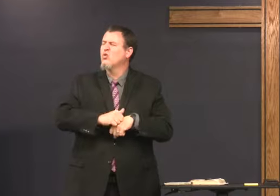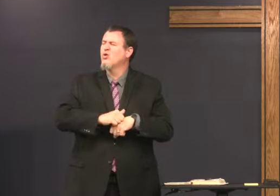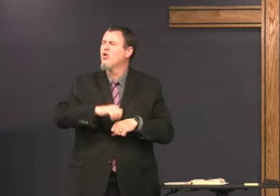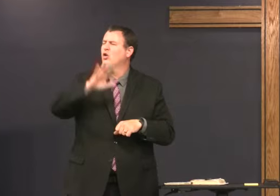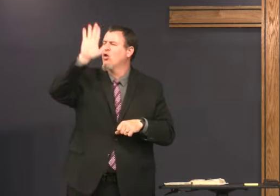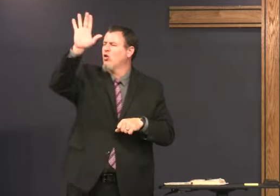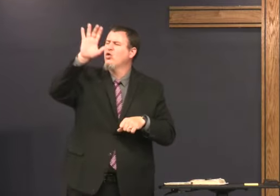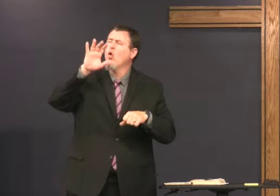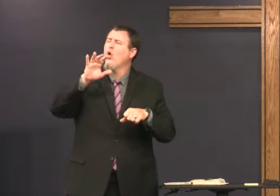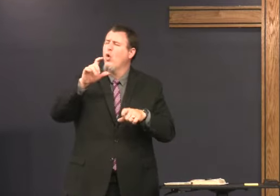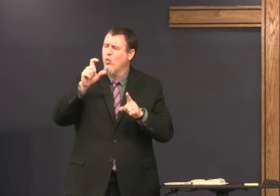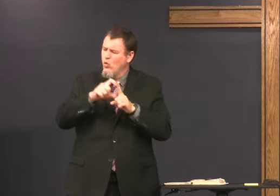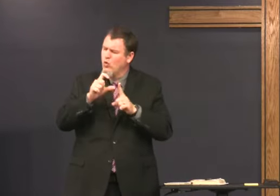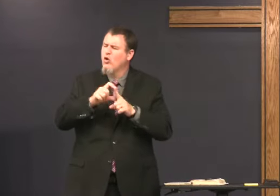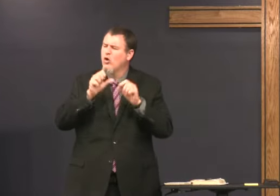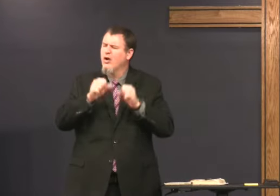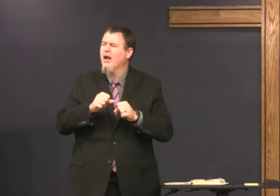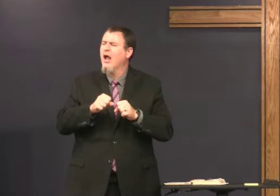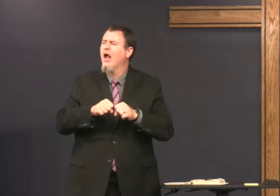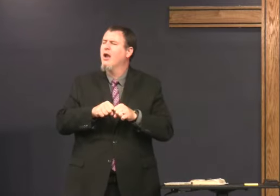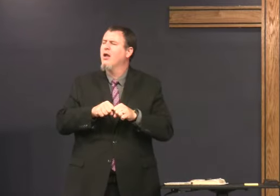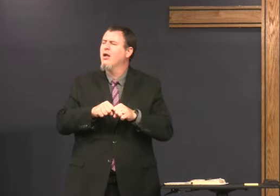of stone for your word